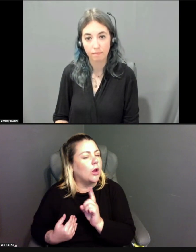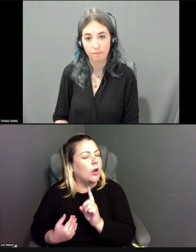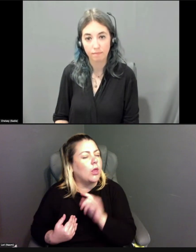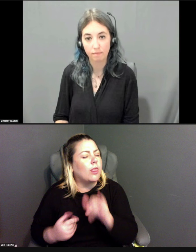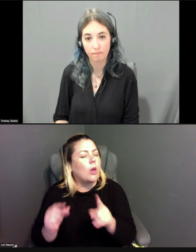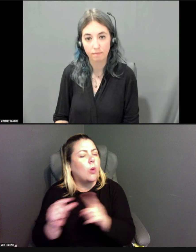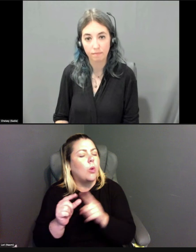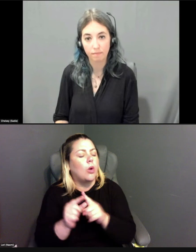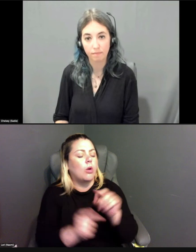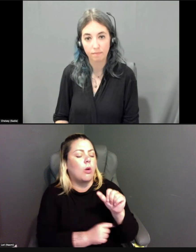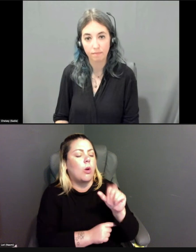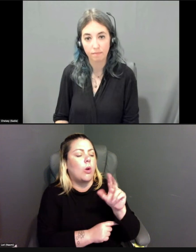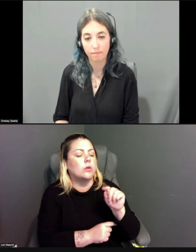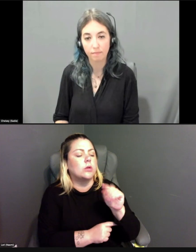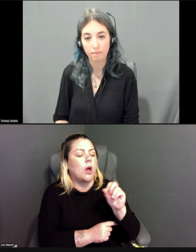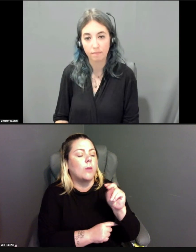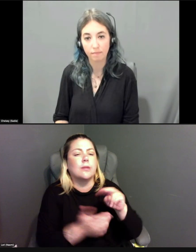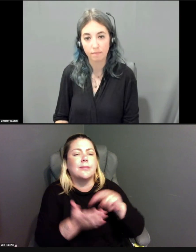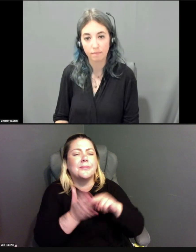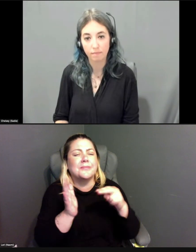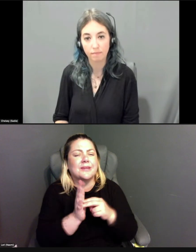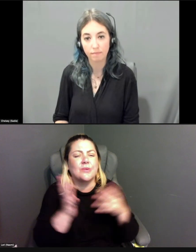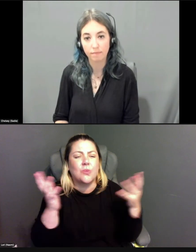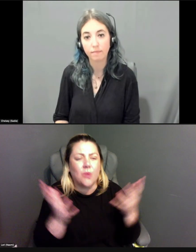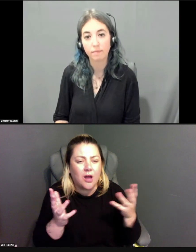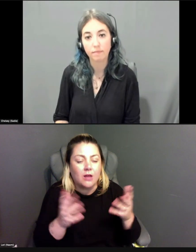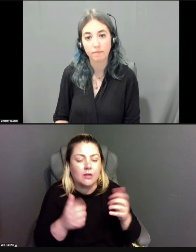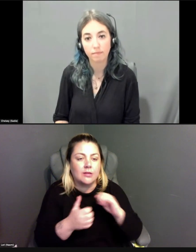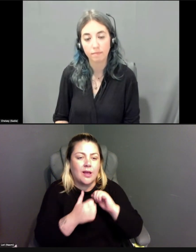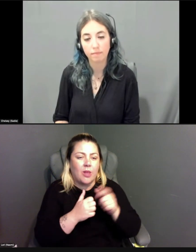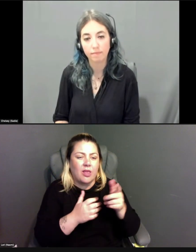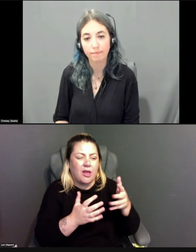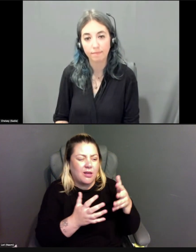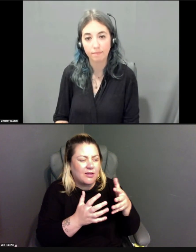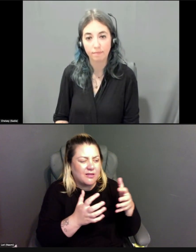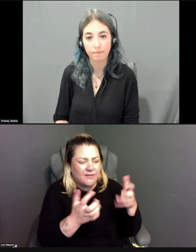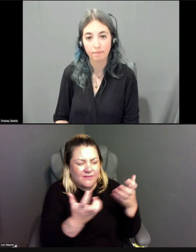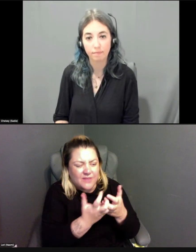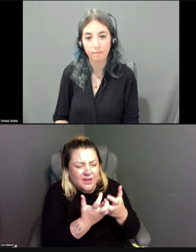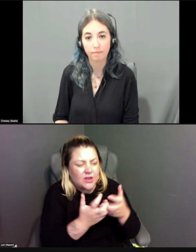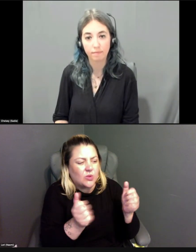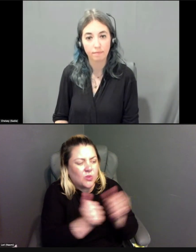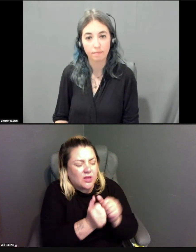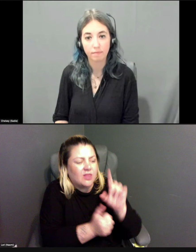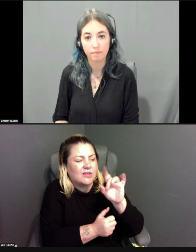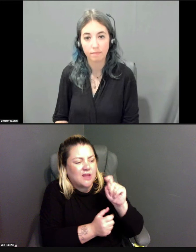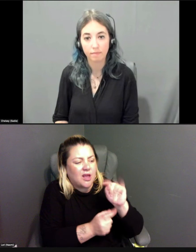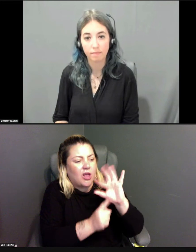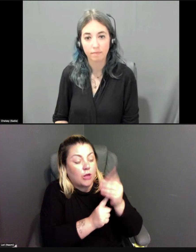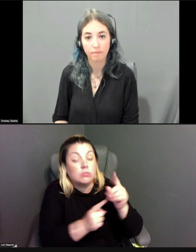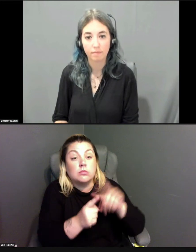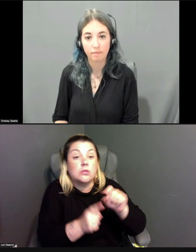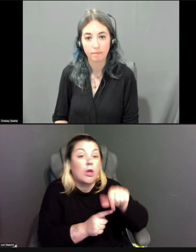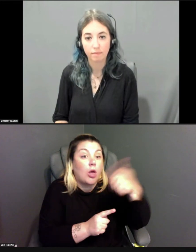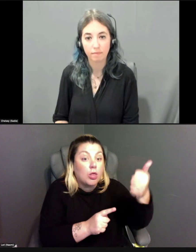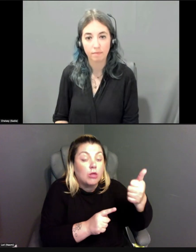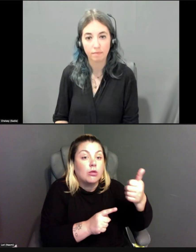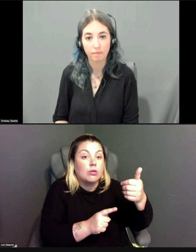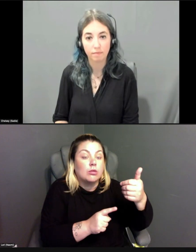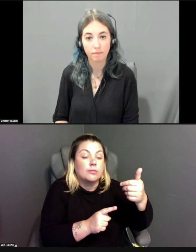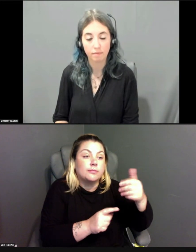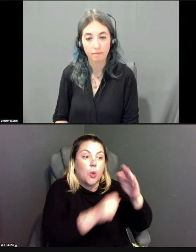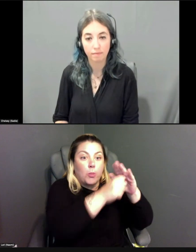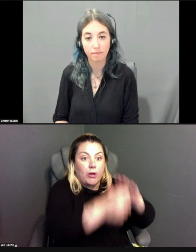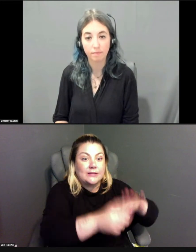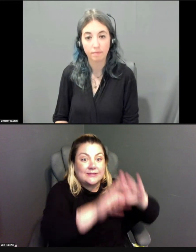mean when we look at it in the context of diet culture and other oppressive systems that diet culture is inherently linked to?